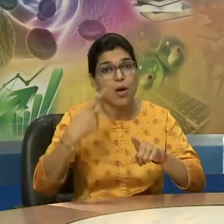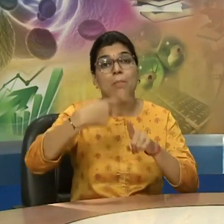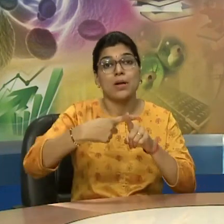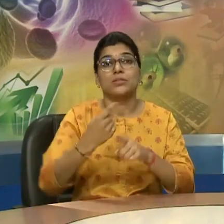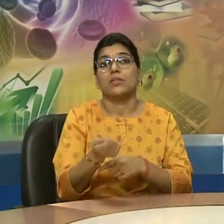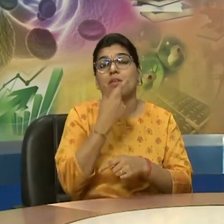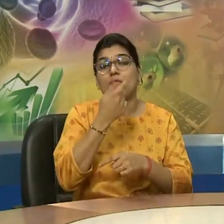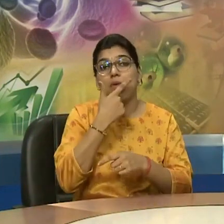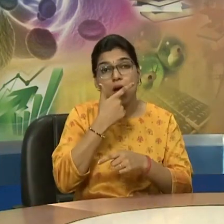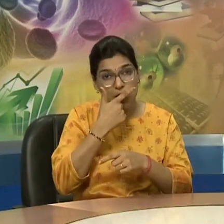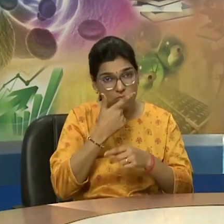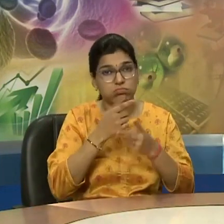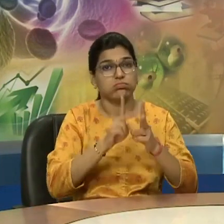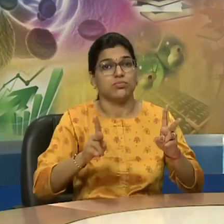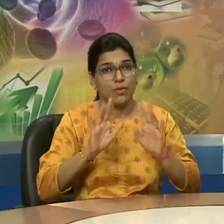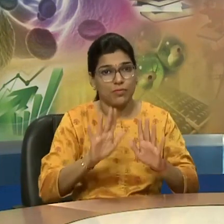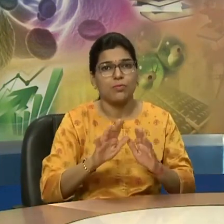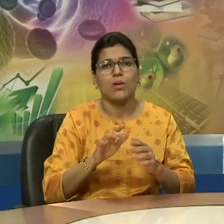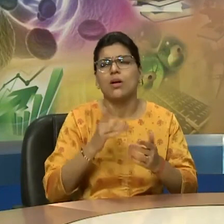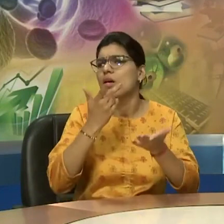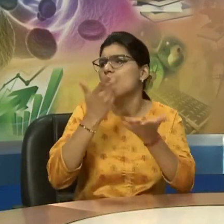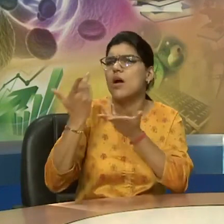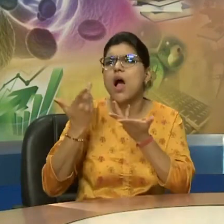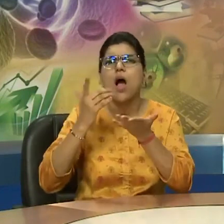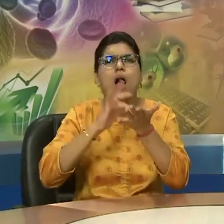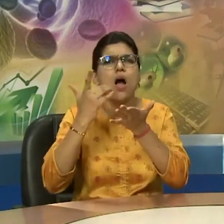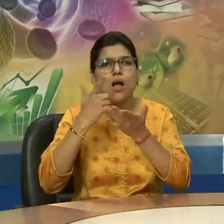4000 or